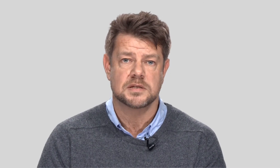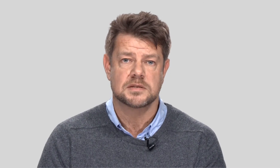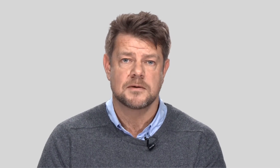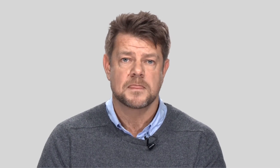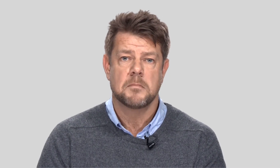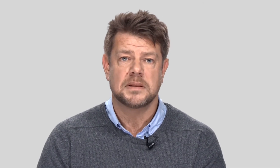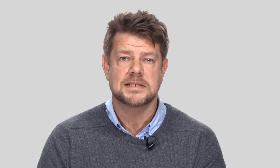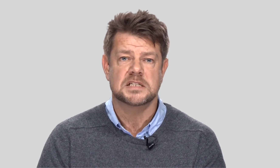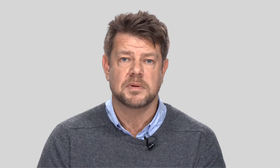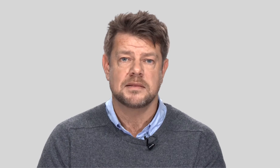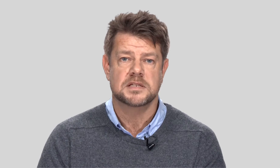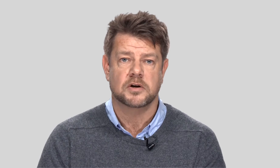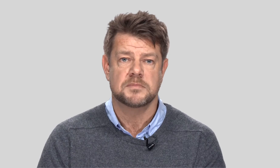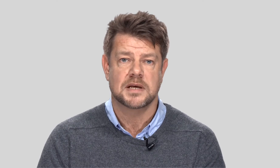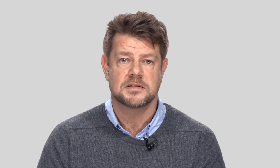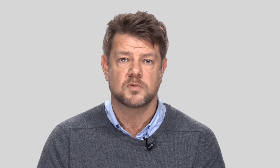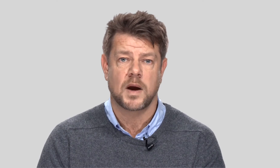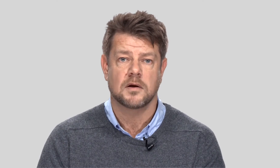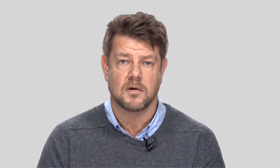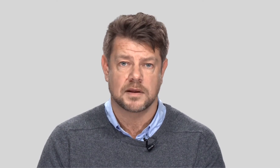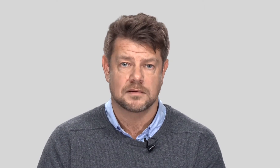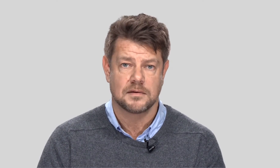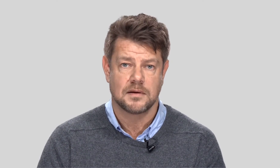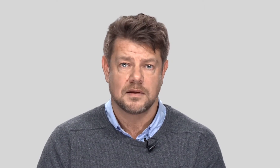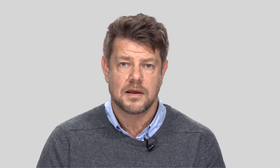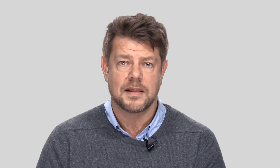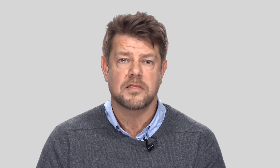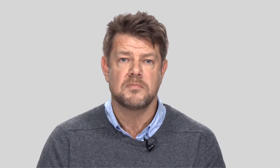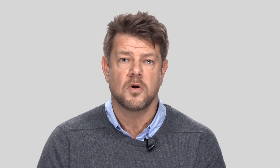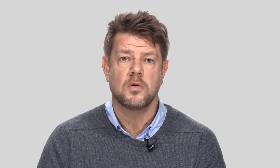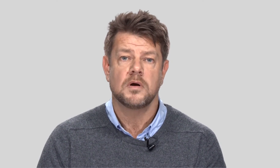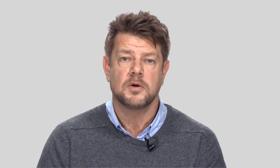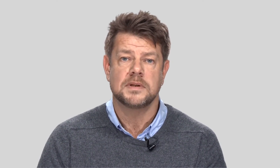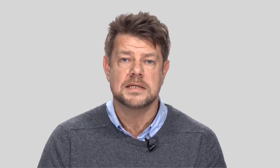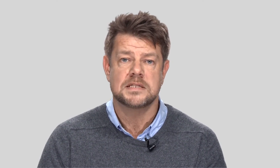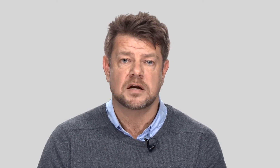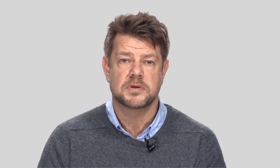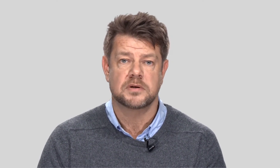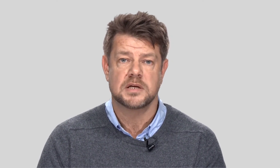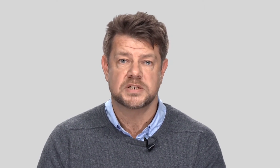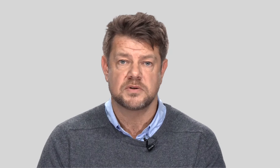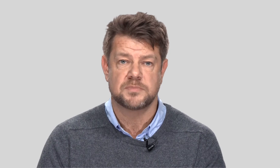situations, please explain the circumstances when calling. Let them know you will need an interpreter as soon as